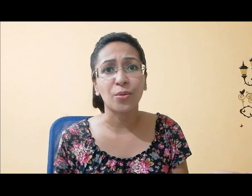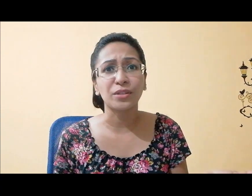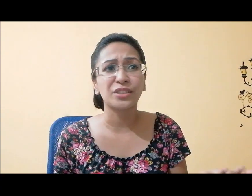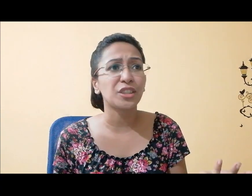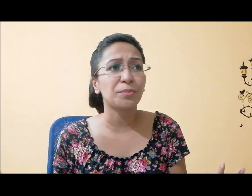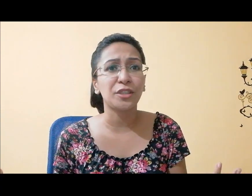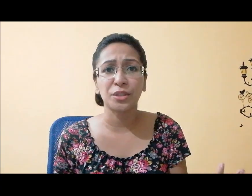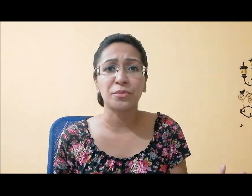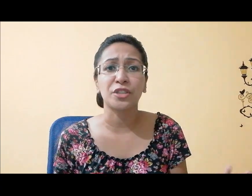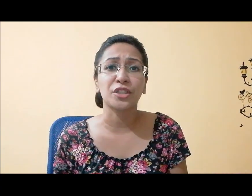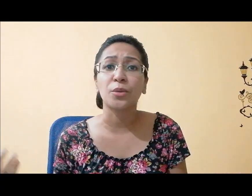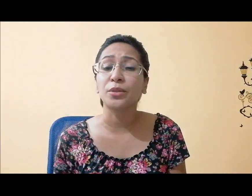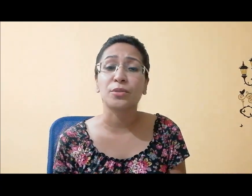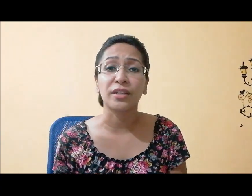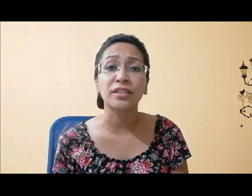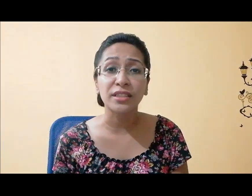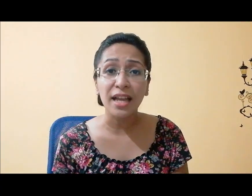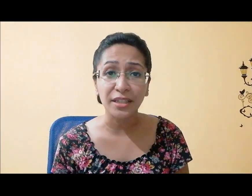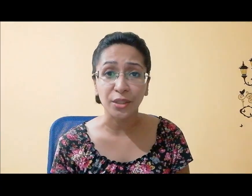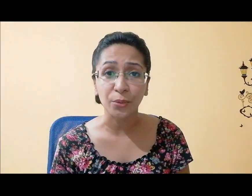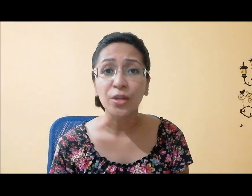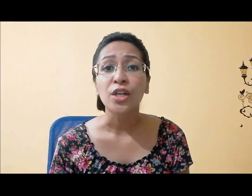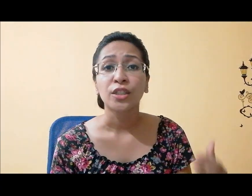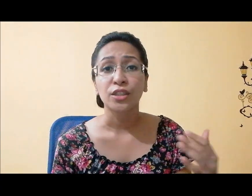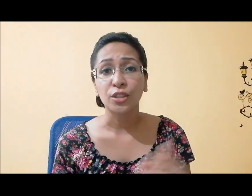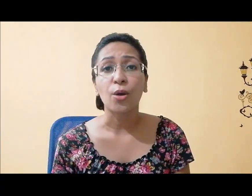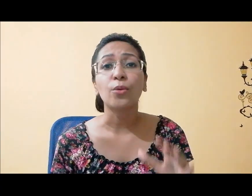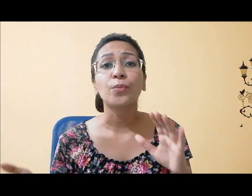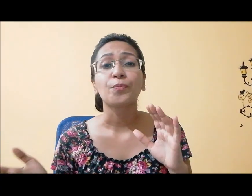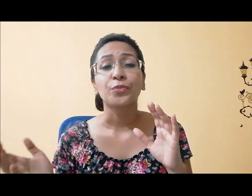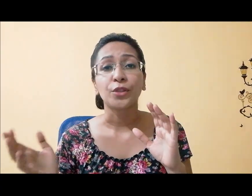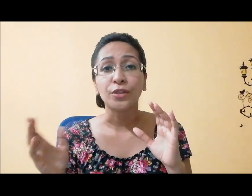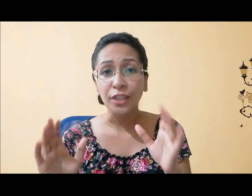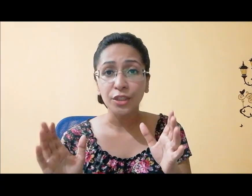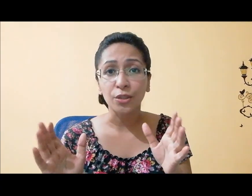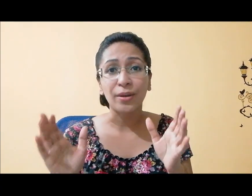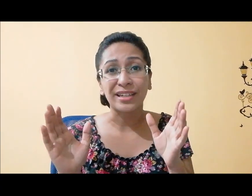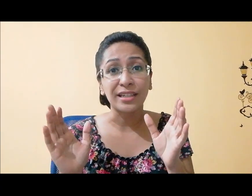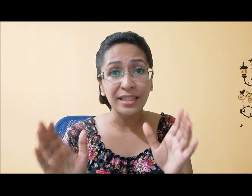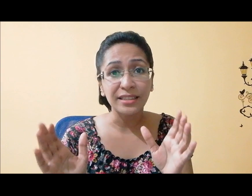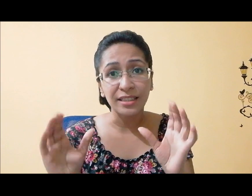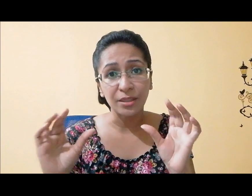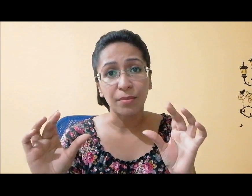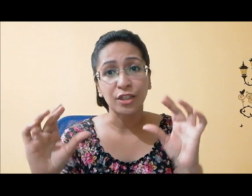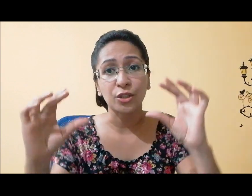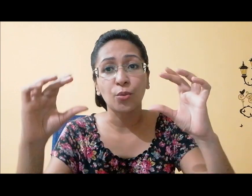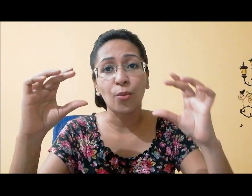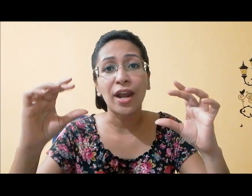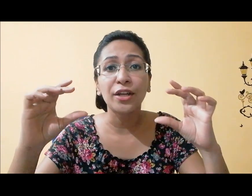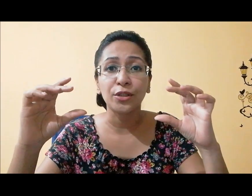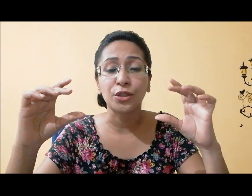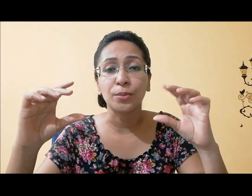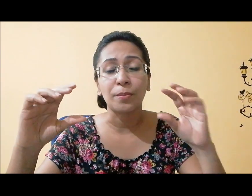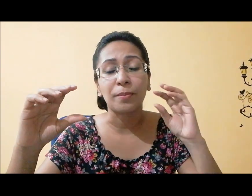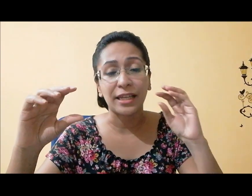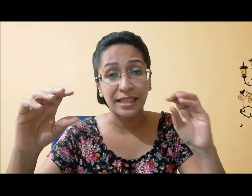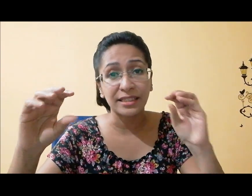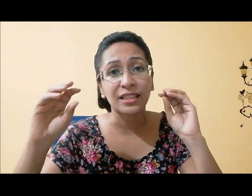will just be gibberish and nobody will understand you. So you need to know at least this much as to where you should place